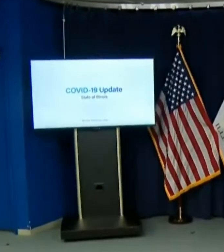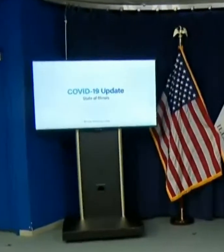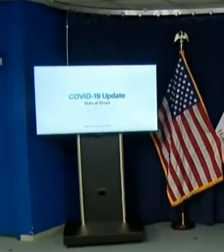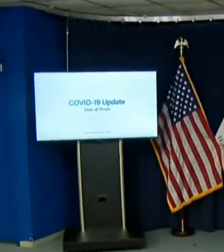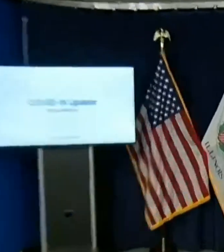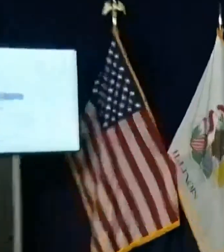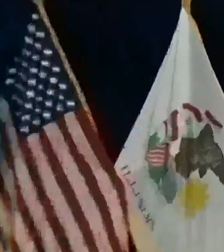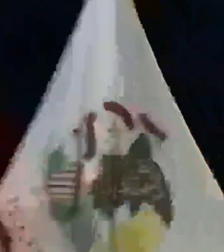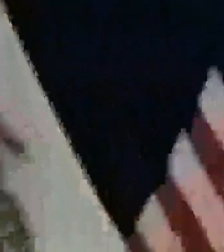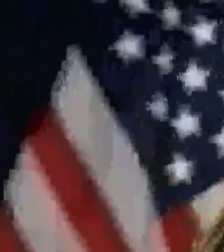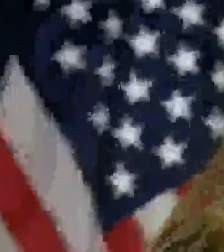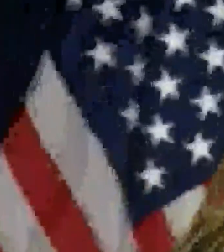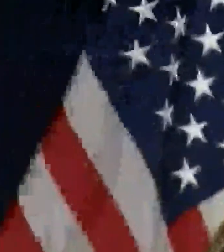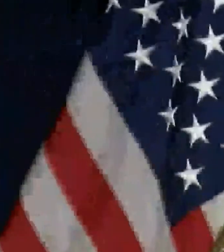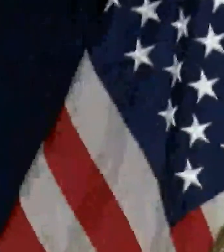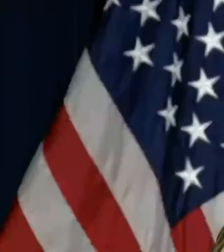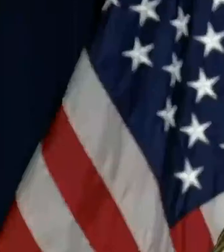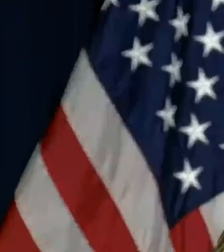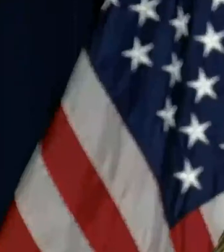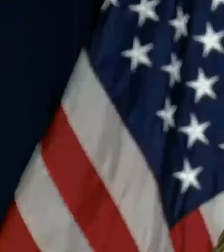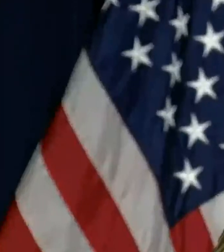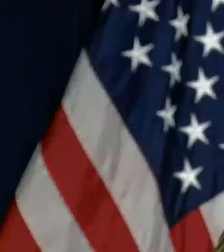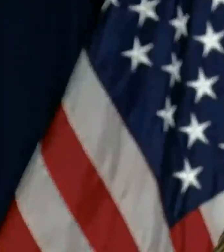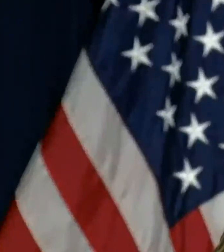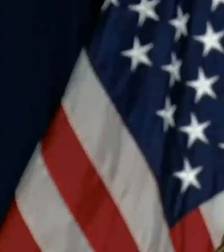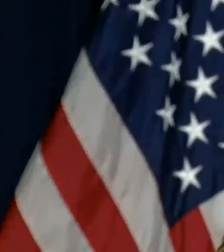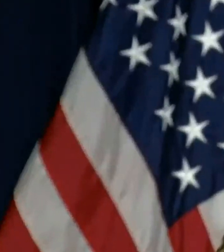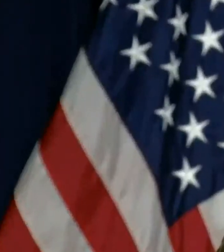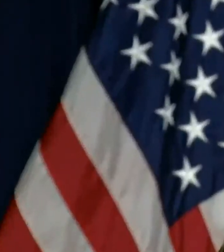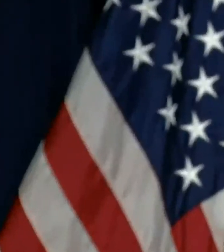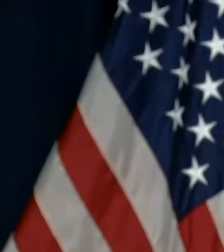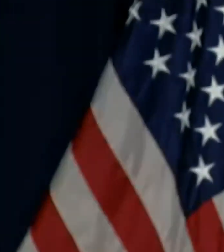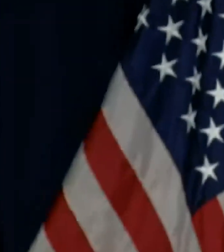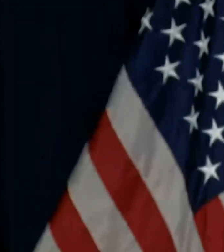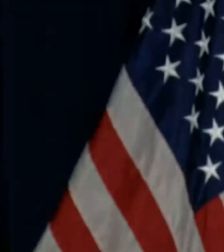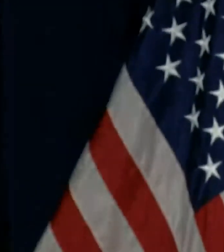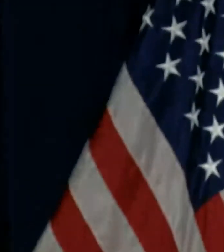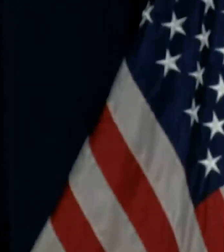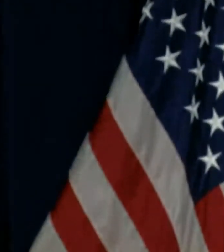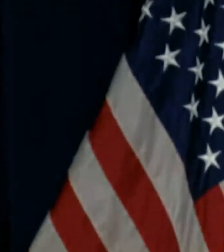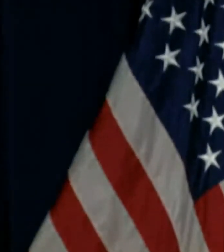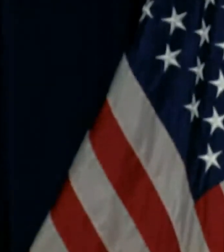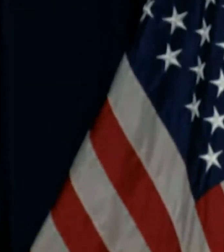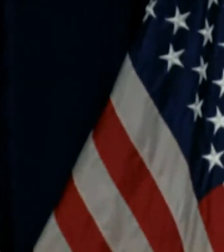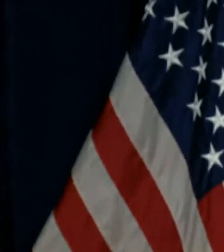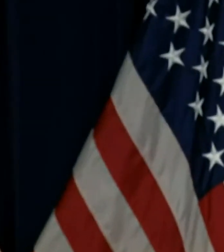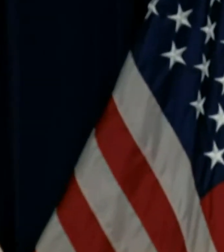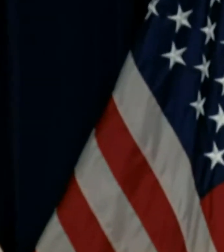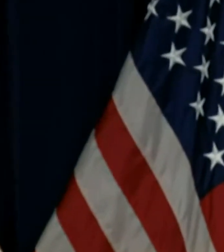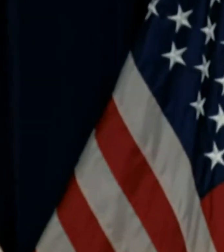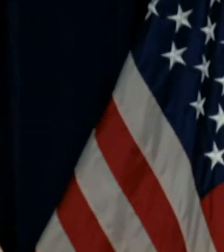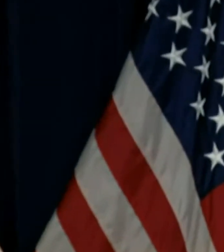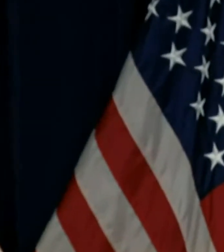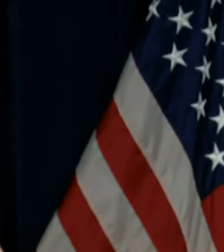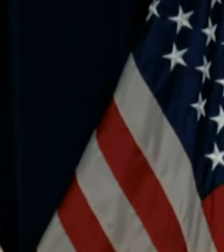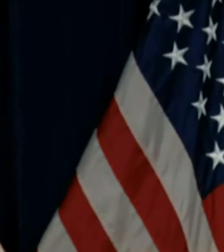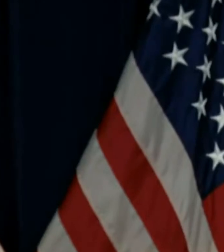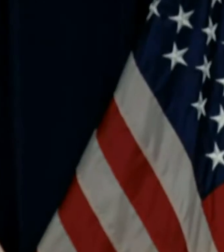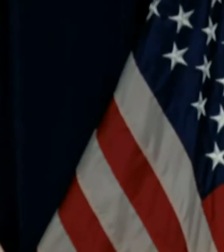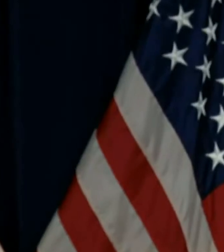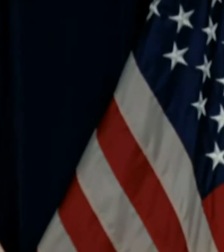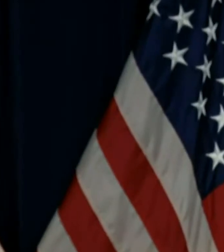explain when I did the same. I'm gonna have him Okay. check the level. Mic check, testing 1 2 3, testing 1 2 3, mic check.